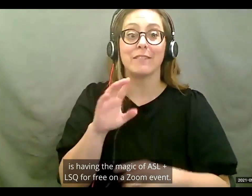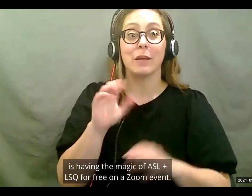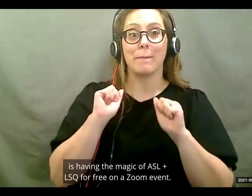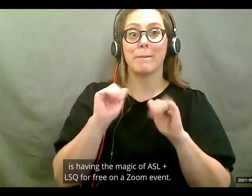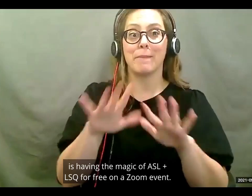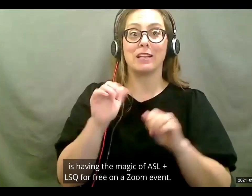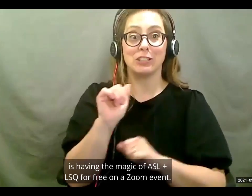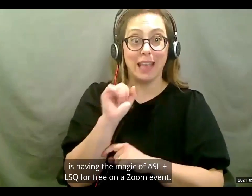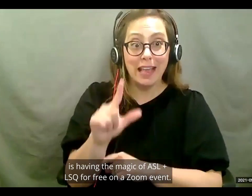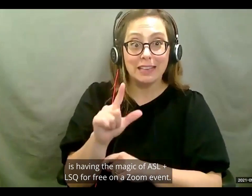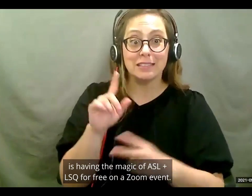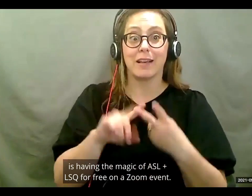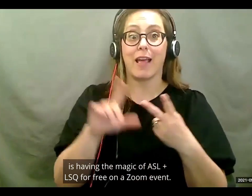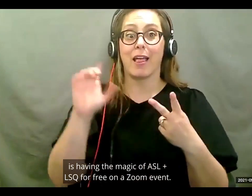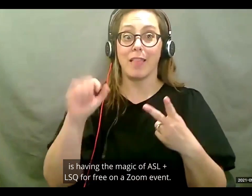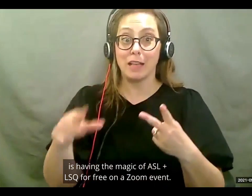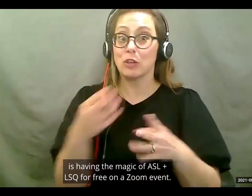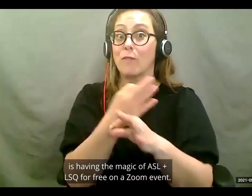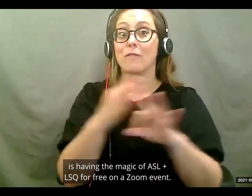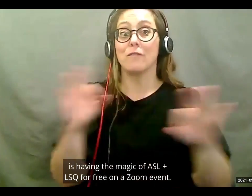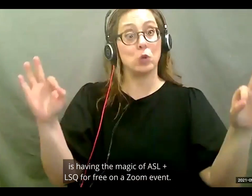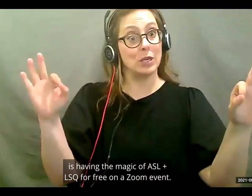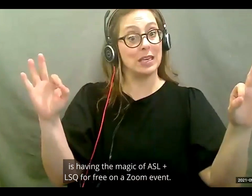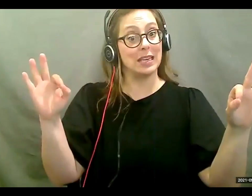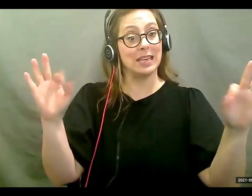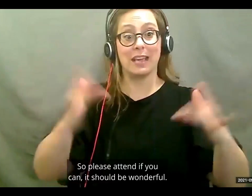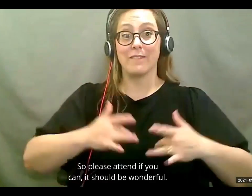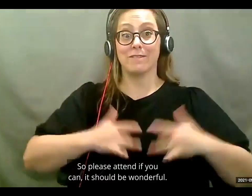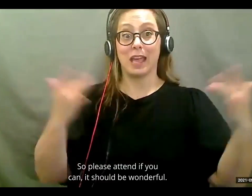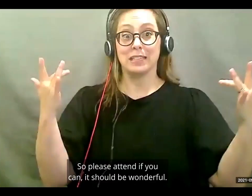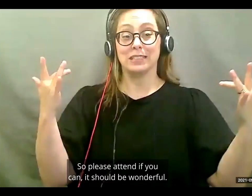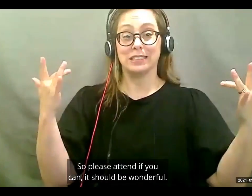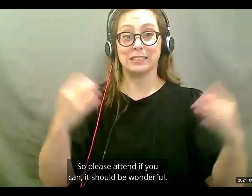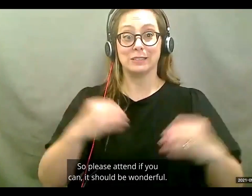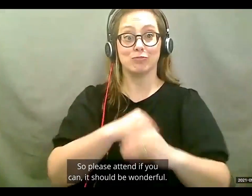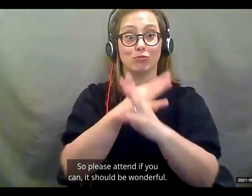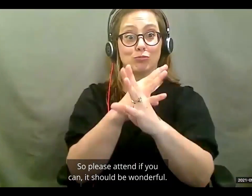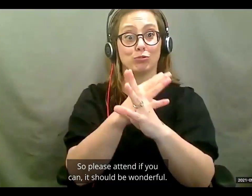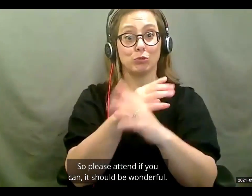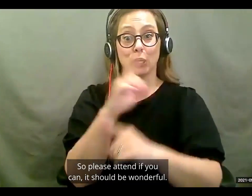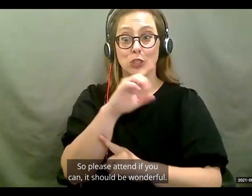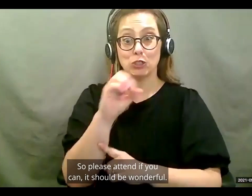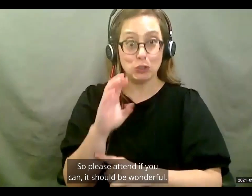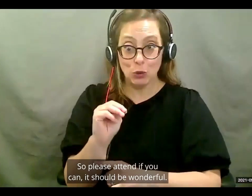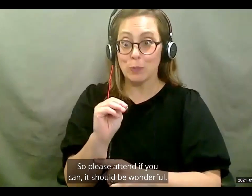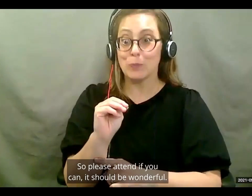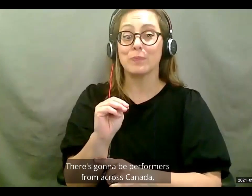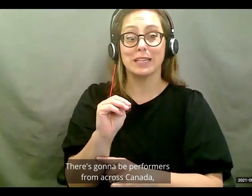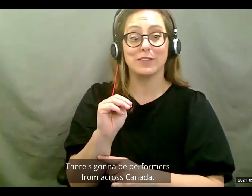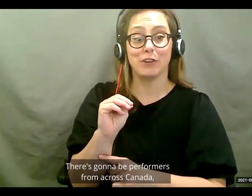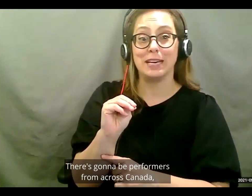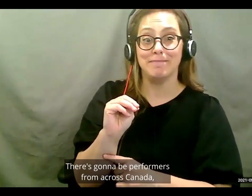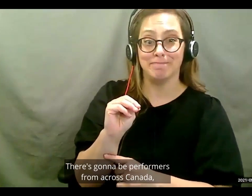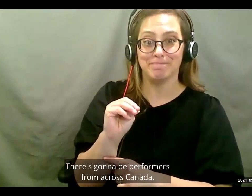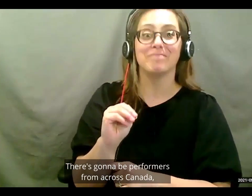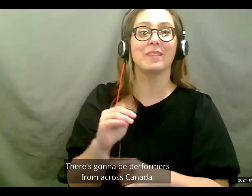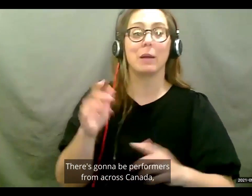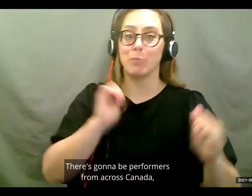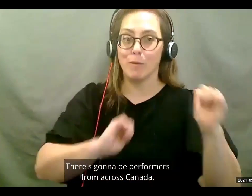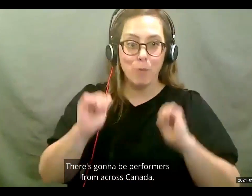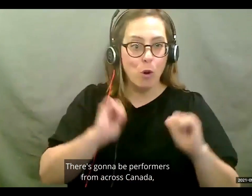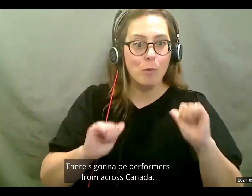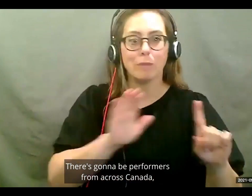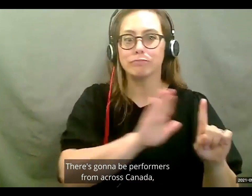ASL plus LSQ for free on a Zoom event. So please attend if you can. It should be wonderful. There's going to be performers